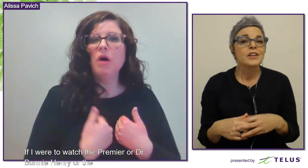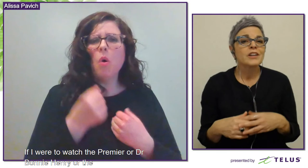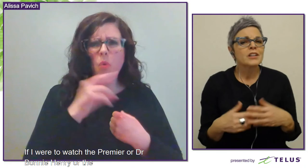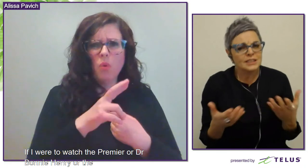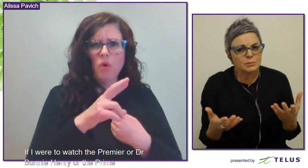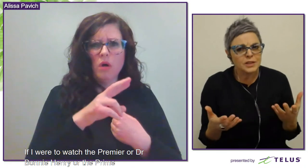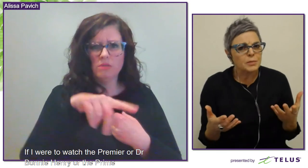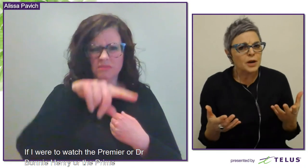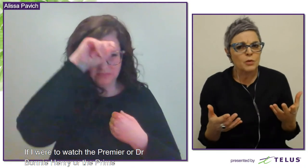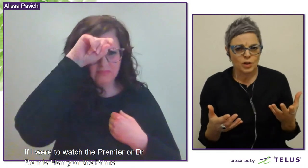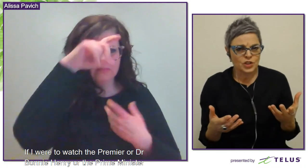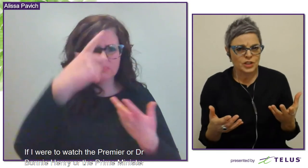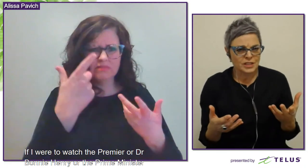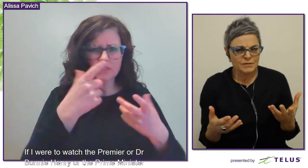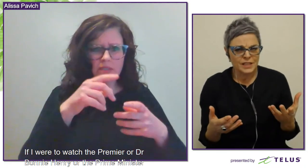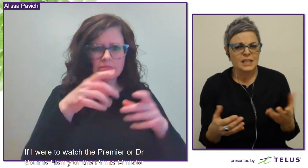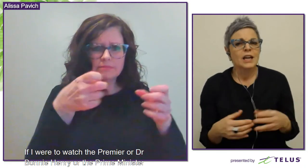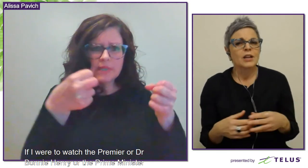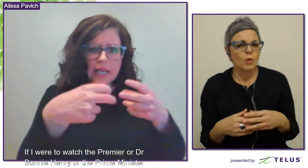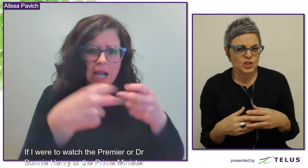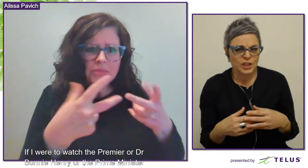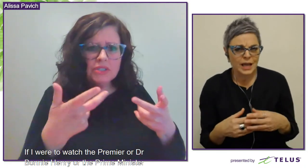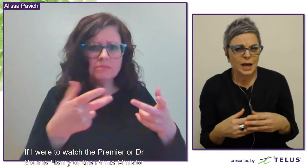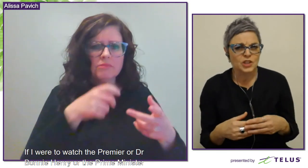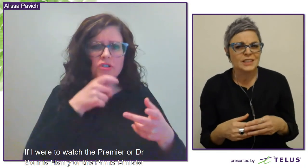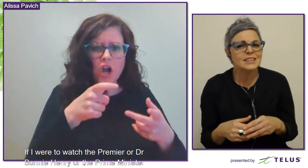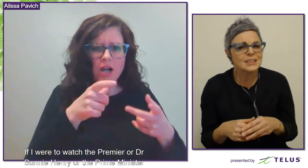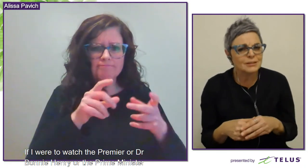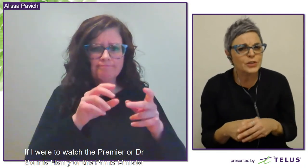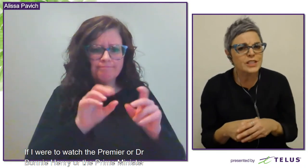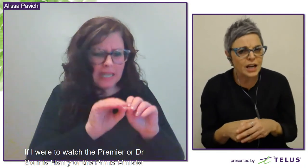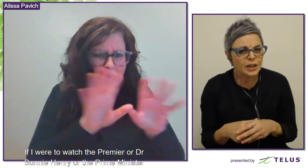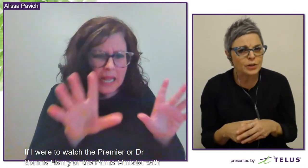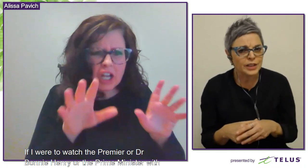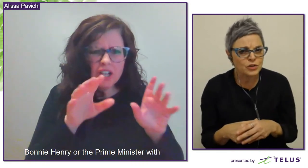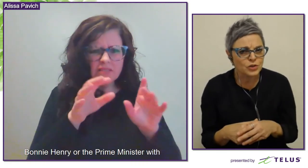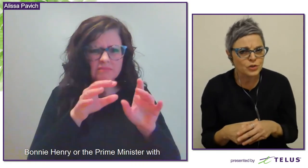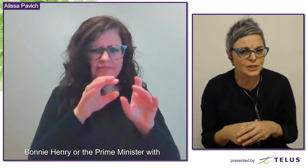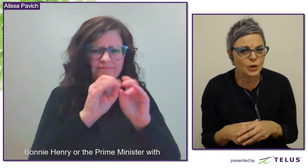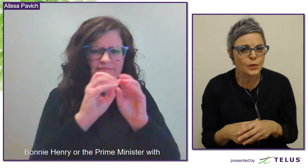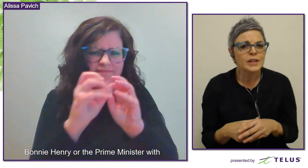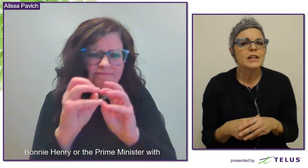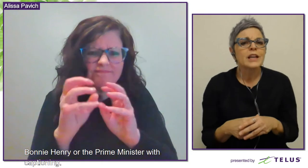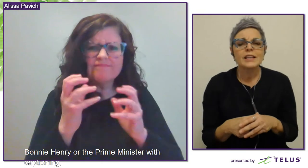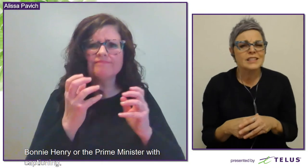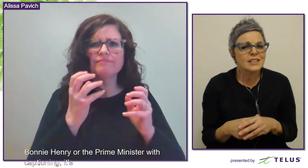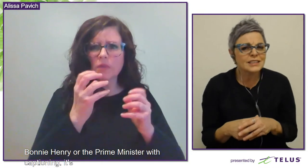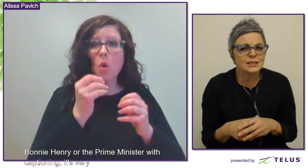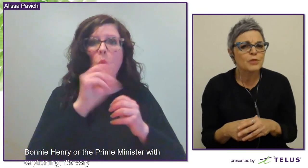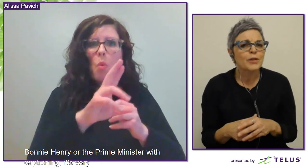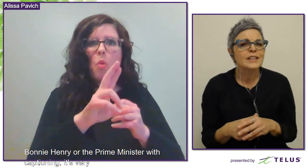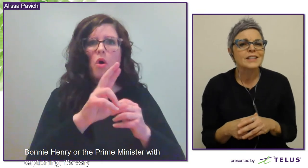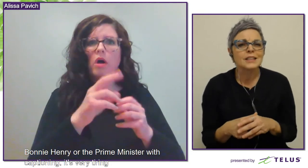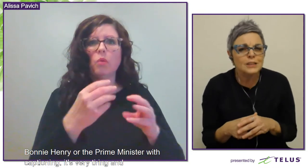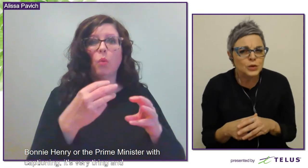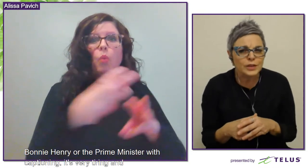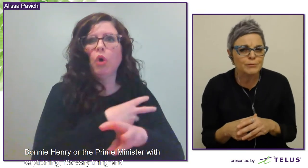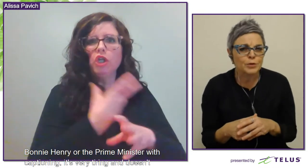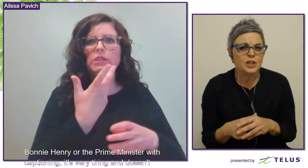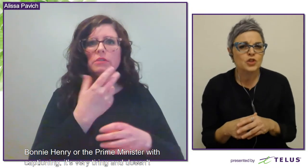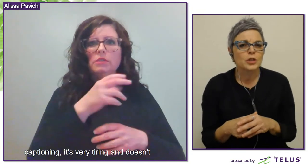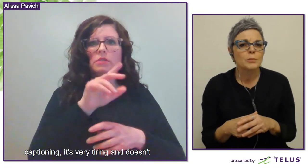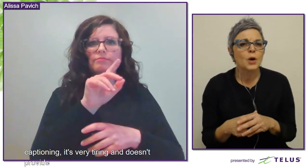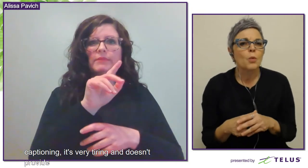minister, simply by watching TV and watching captionings, it's very tiring to do so. And it doesn't provide